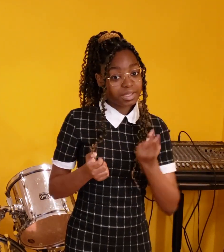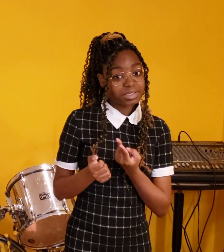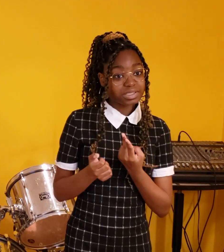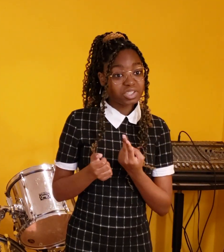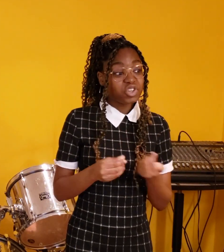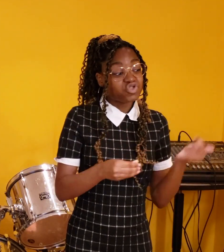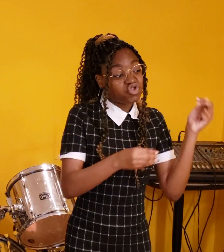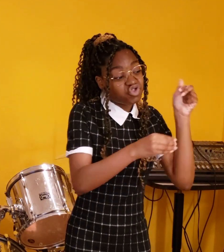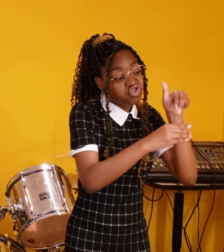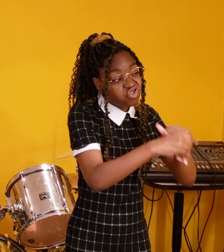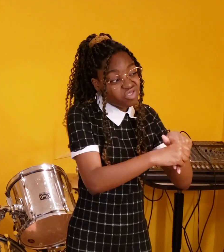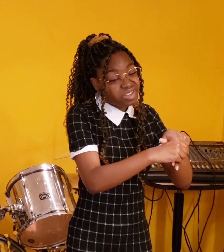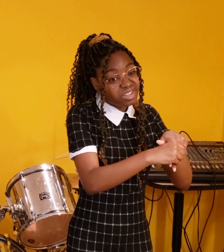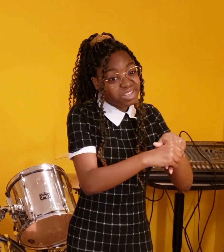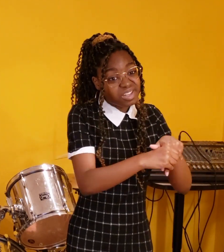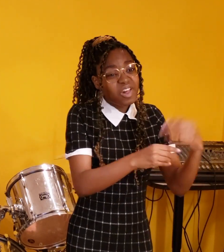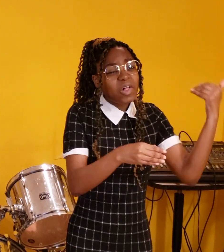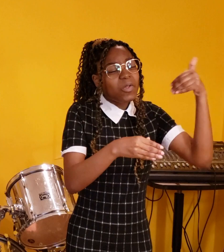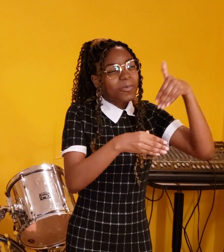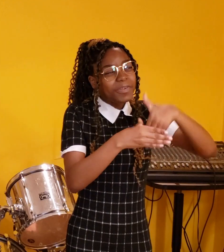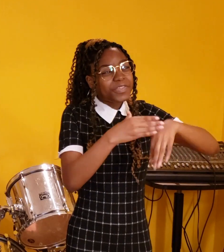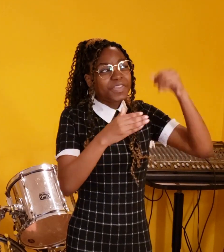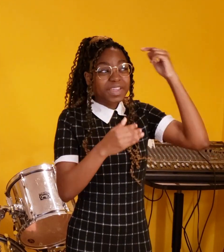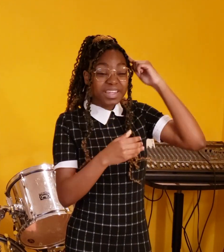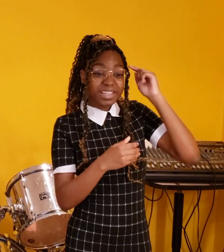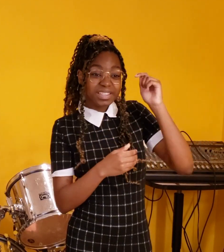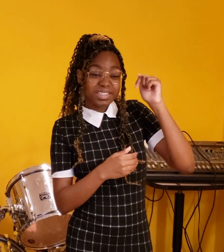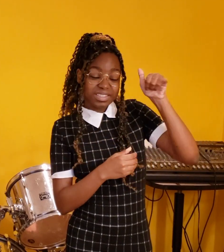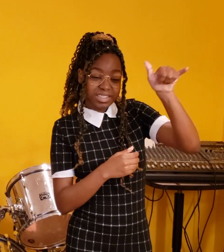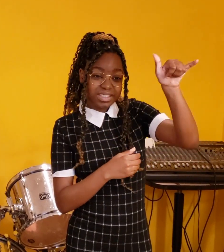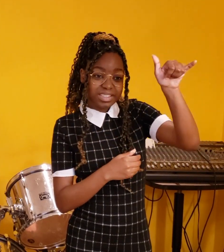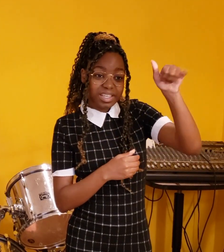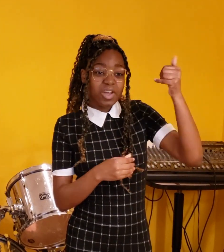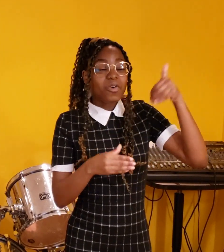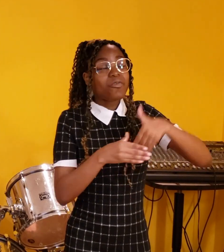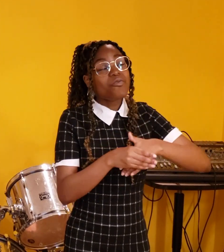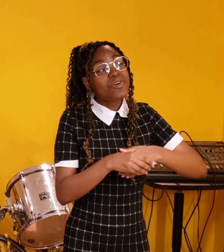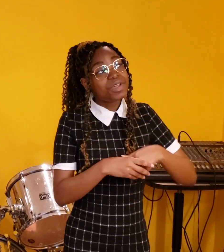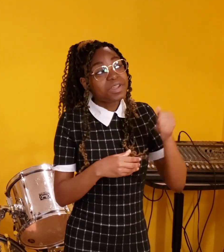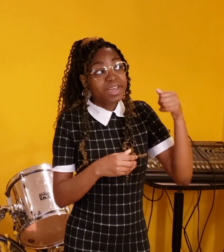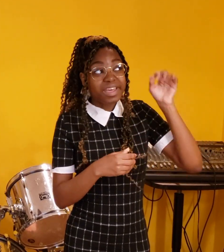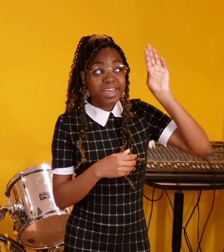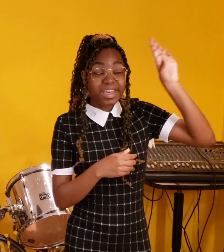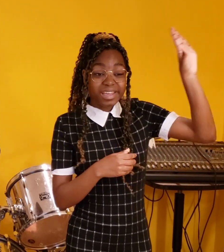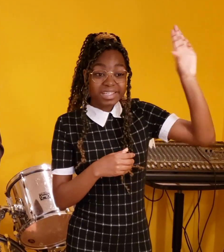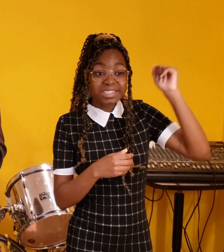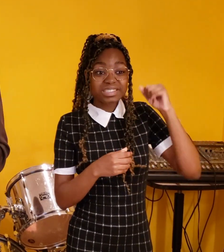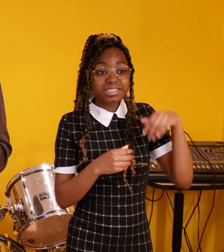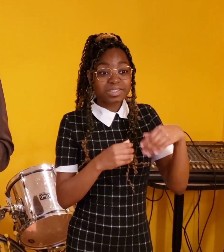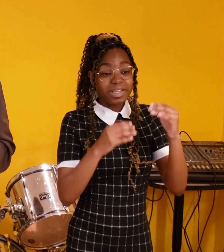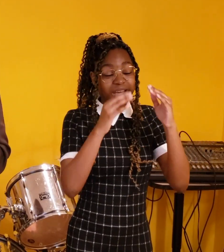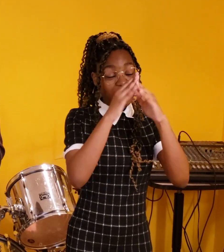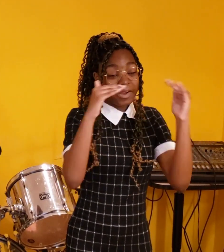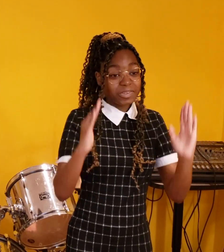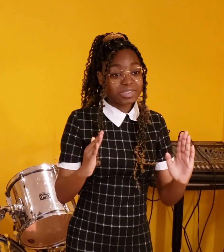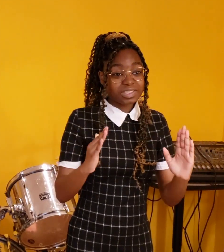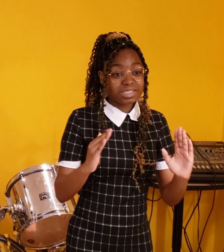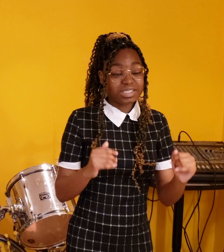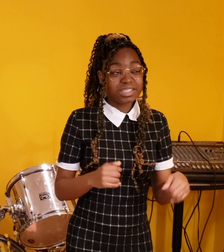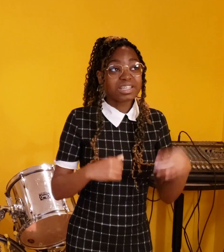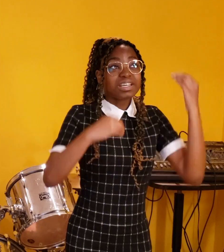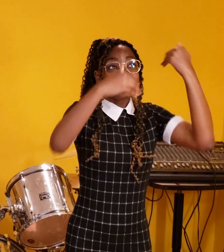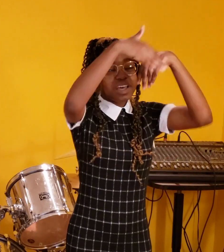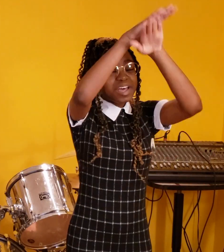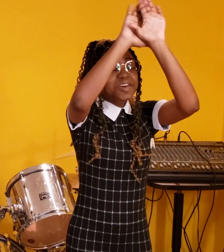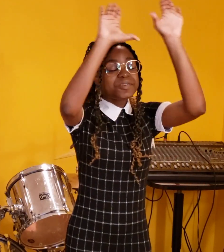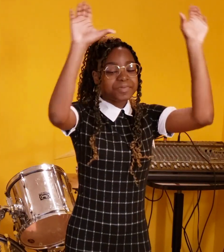be with him throughout eternity in his Father's house, which is heaven. You see that? Isn't that beautiful? Jesus wants us to